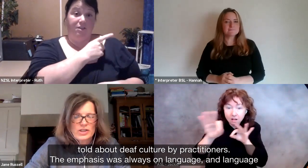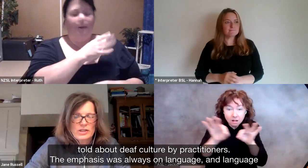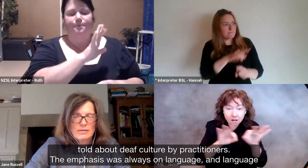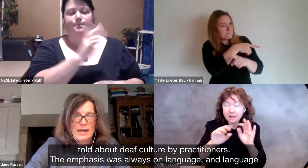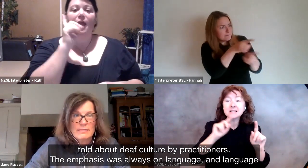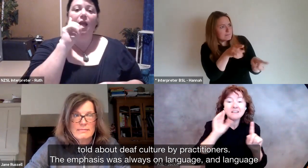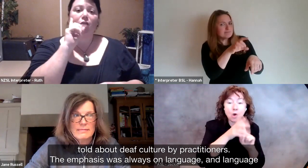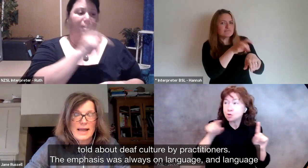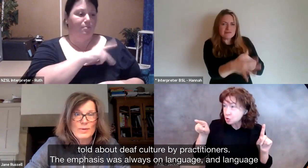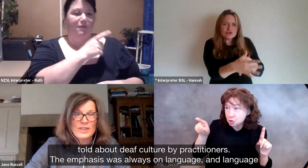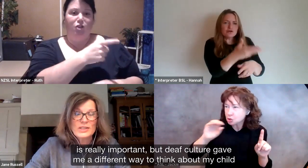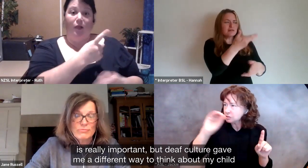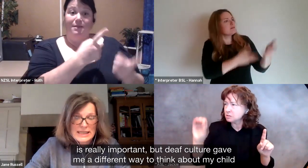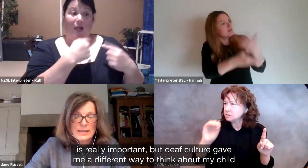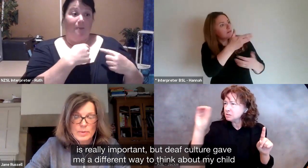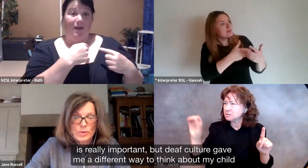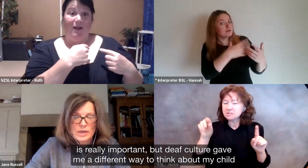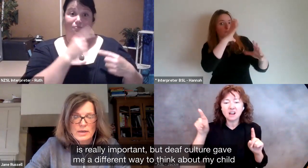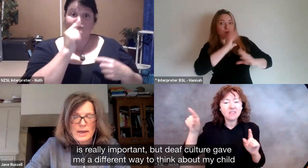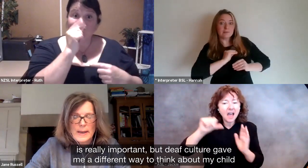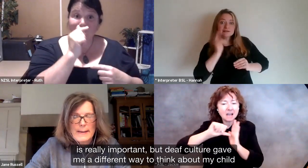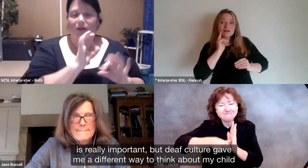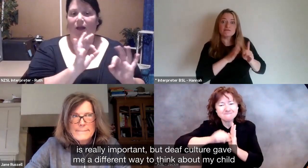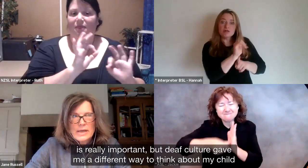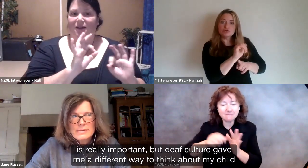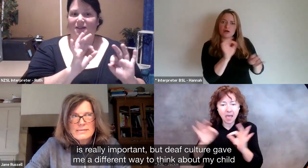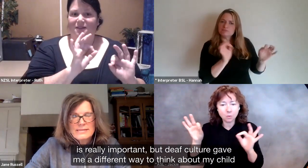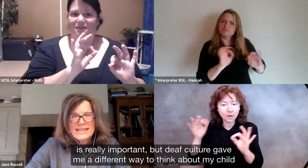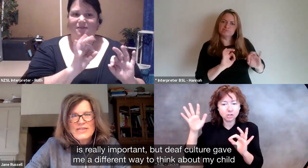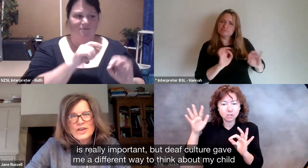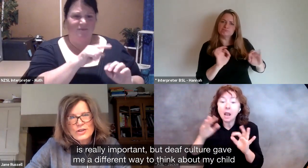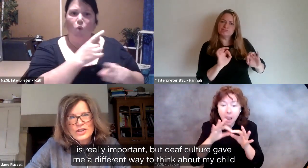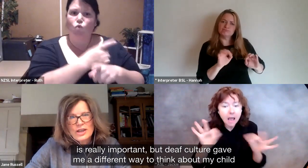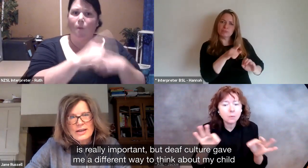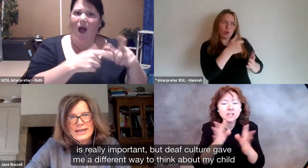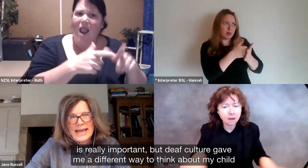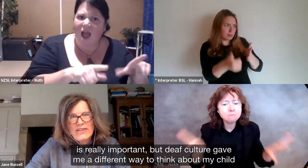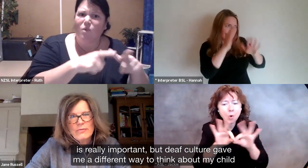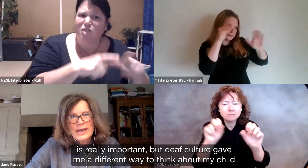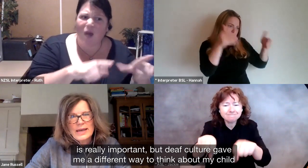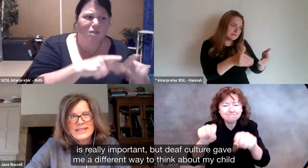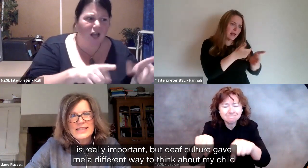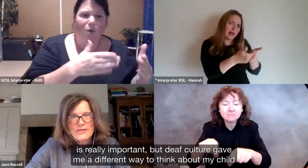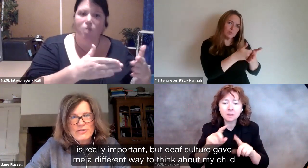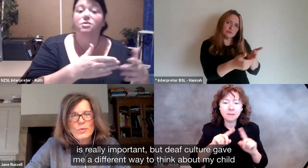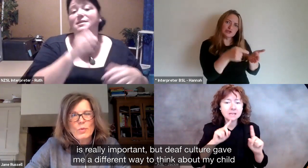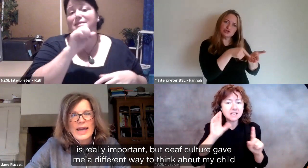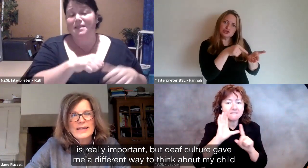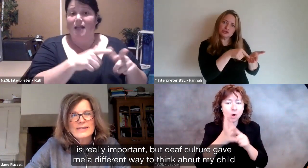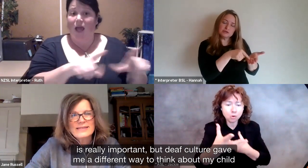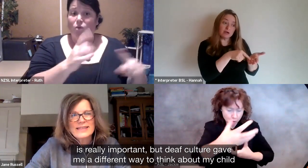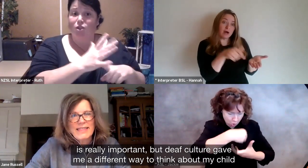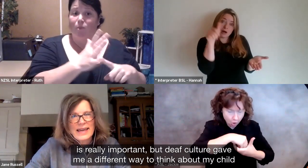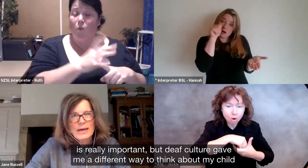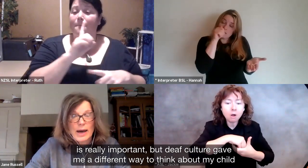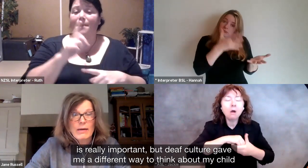language and language is really important. But deaf culture gave me a different way